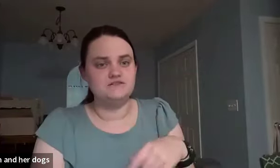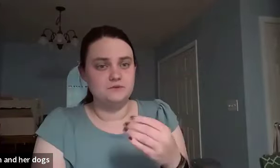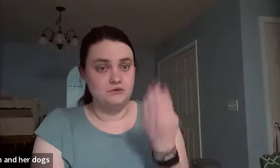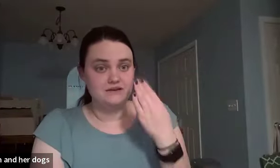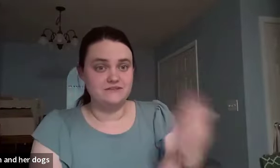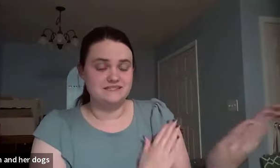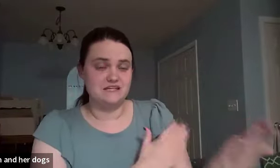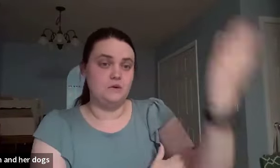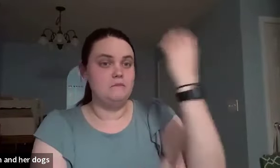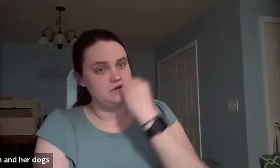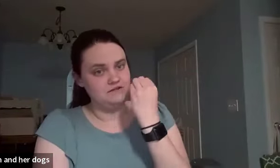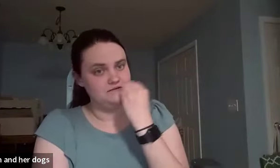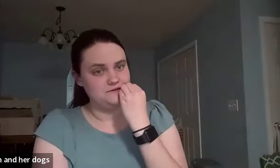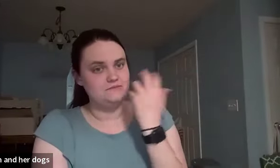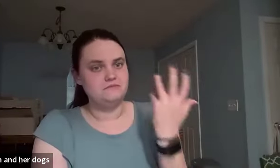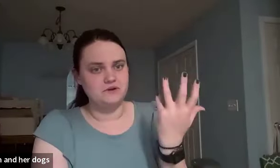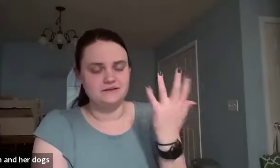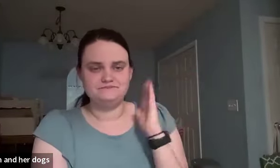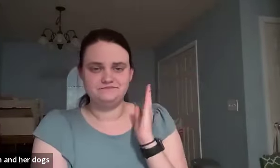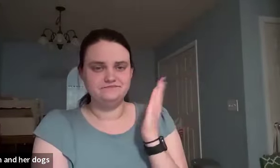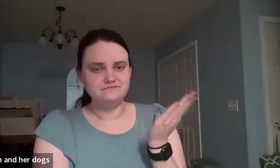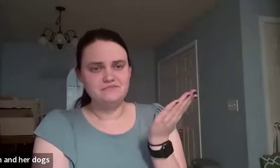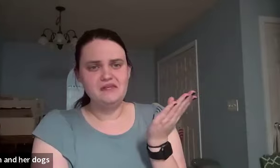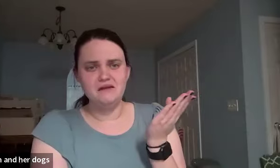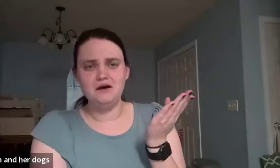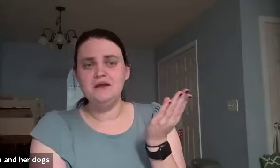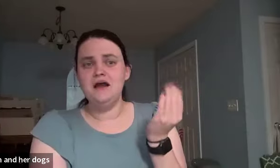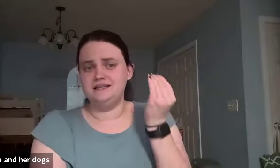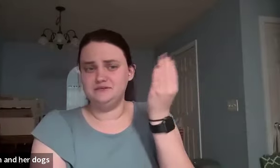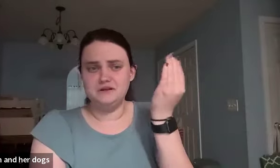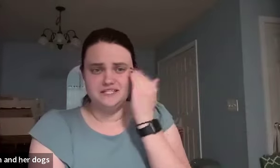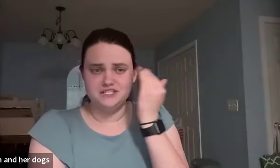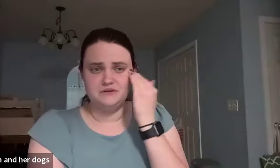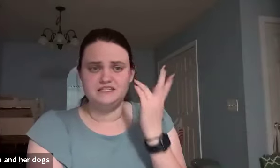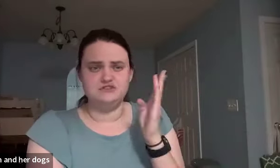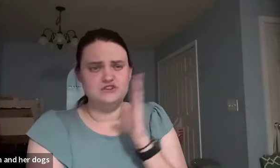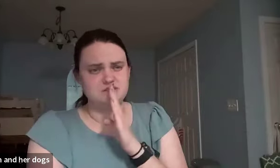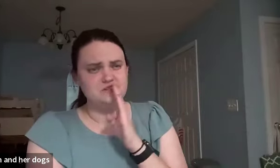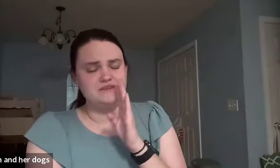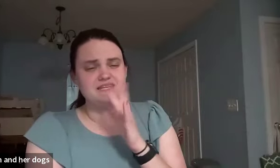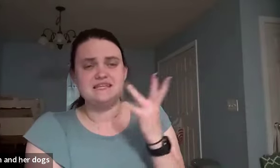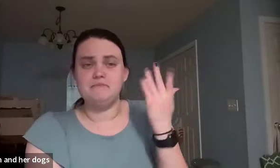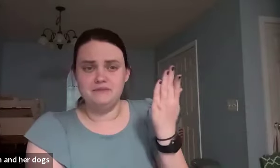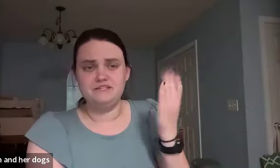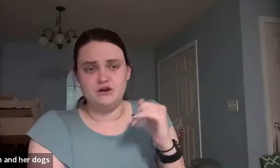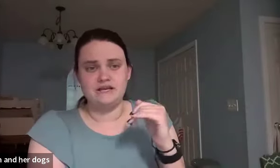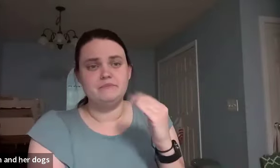version for breakfast instead of going morning food. But I did want to let you know in case you saw someone doing this, they might be talking